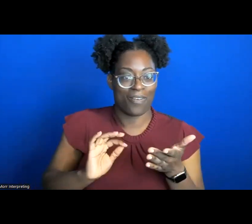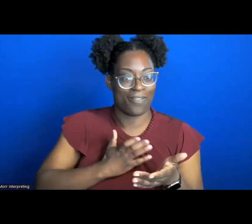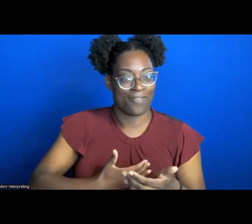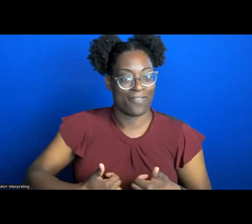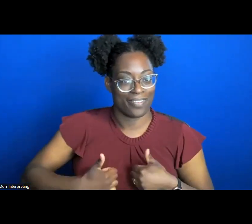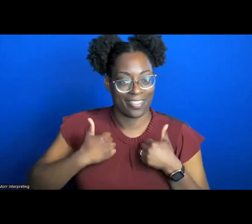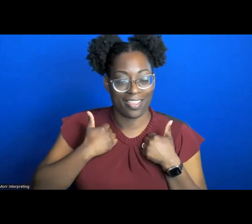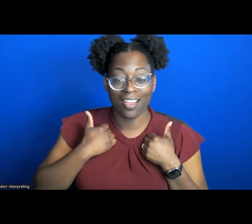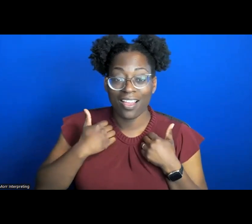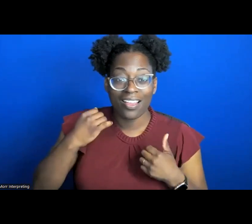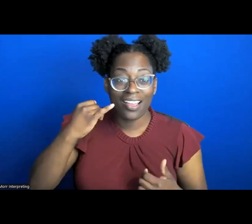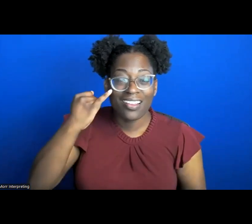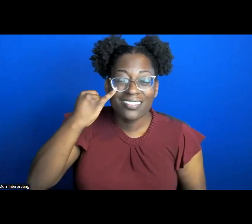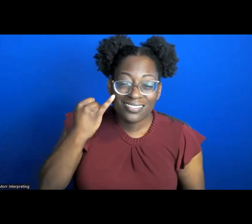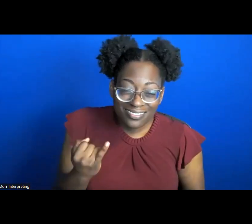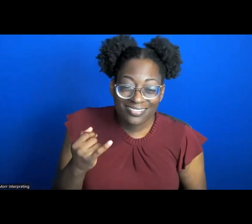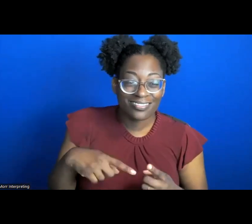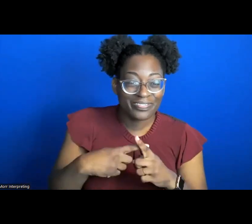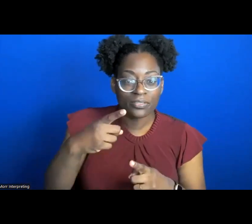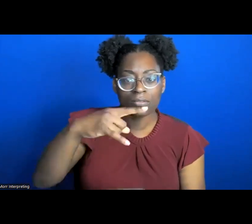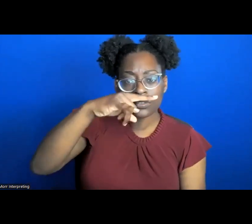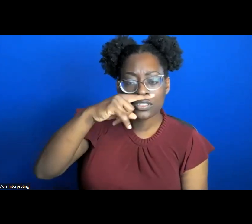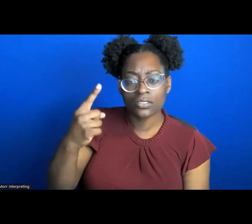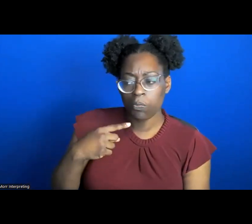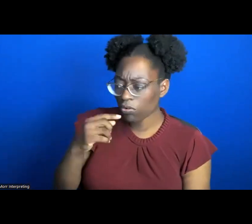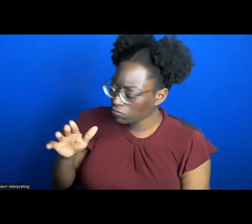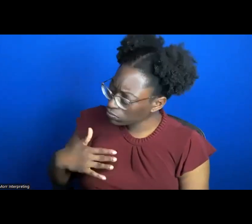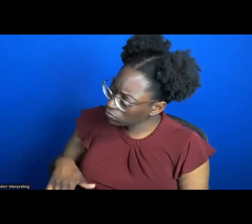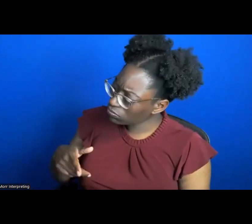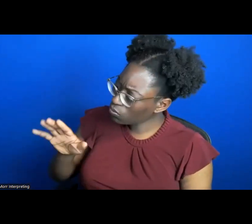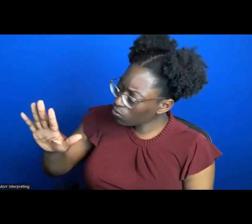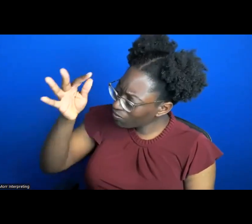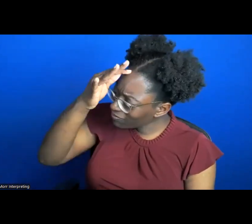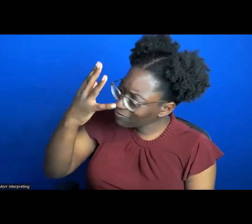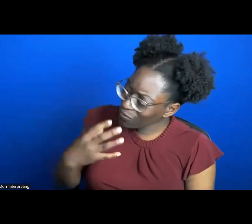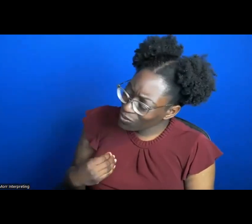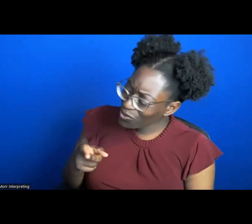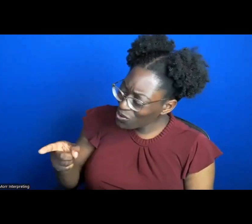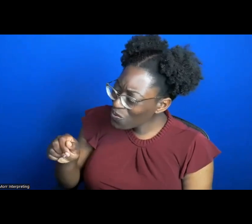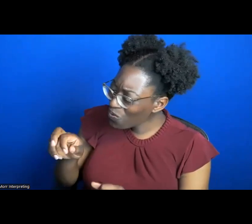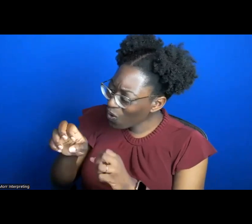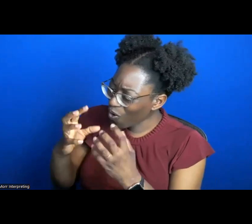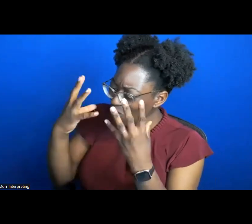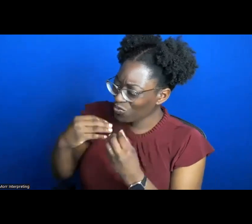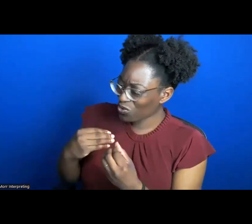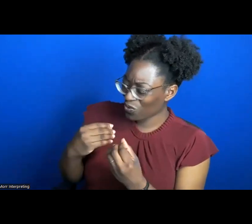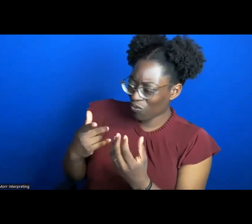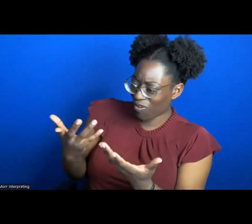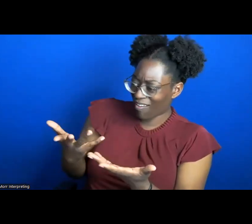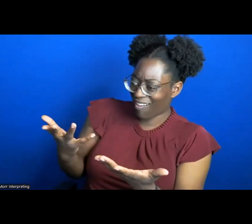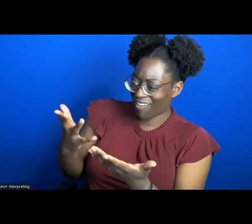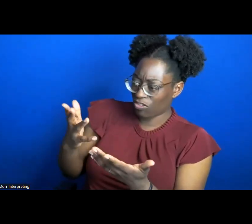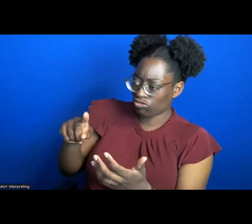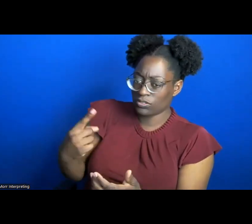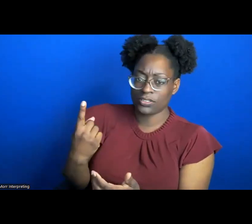had told us that our hair is beautiful because we're beautiful, our hair is amazing because it's part of us, and everything about us